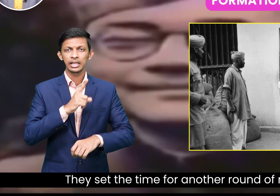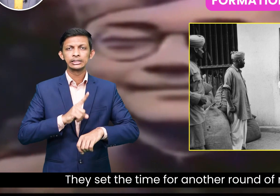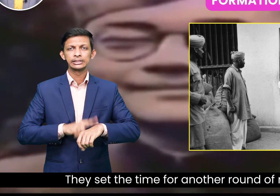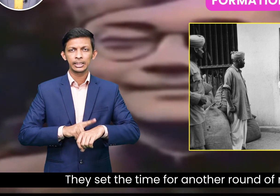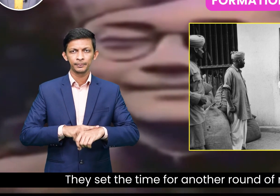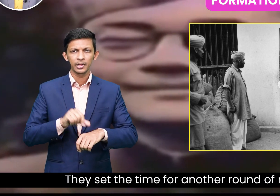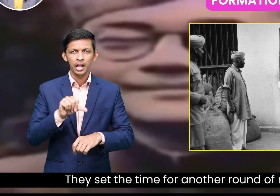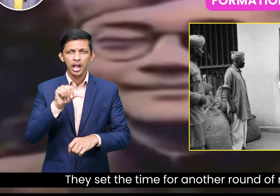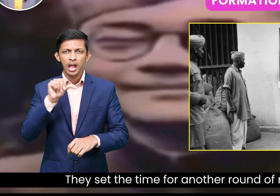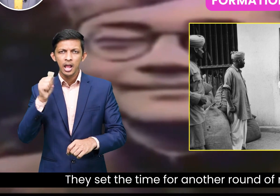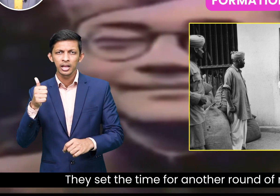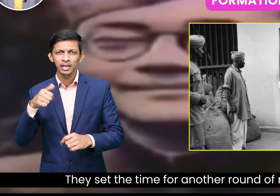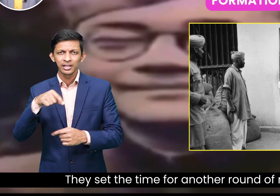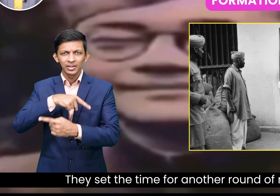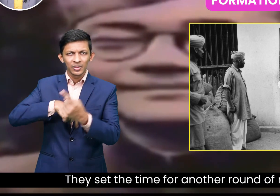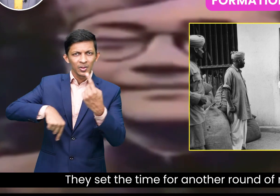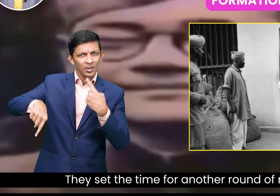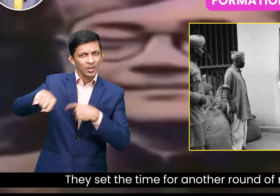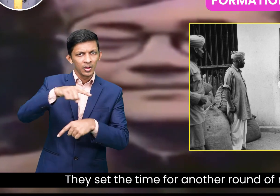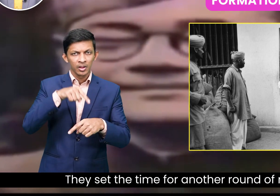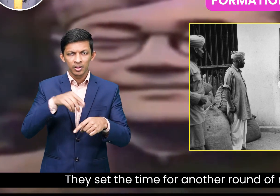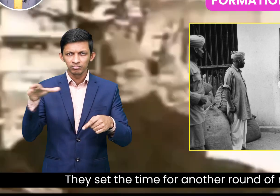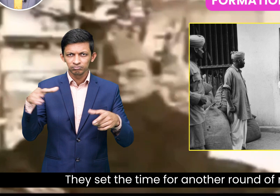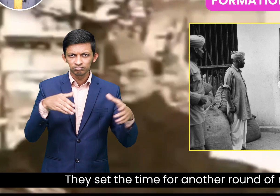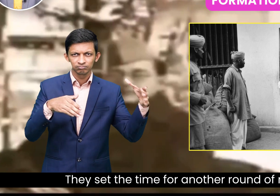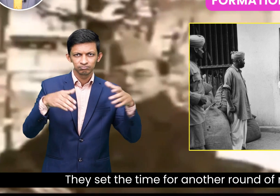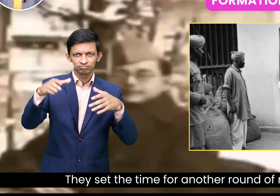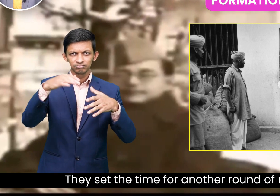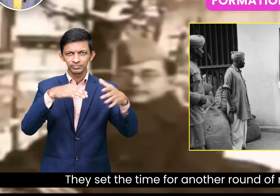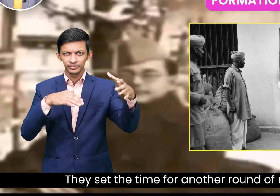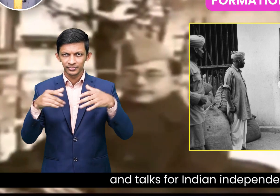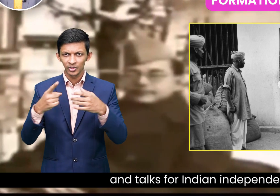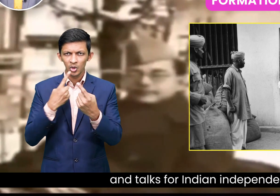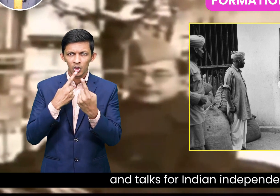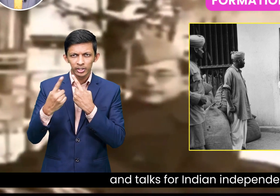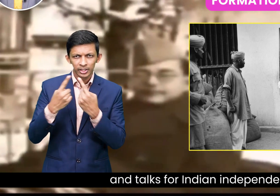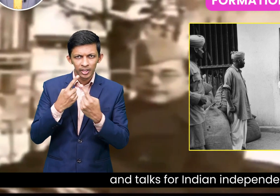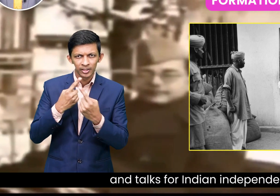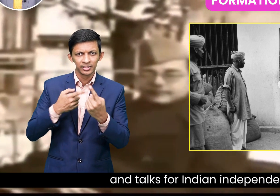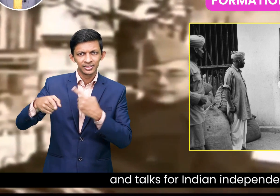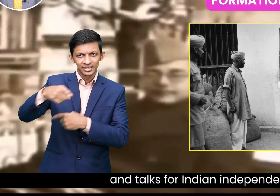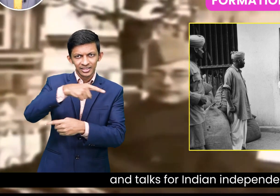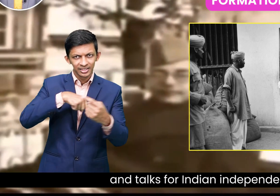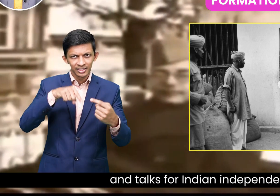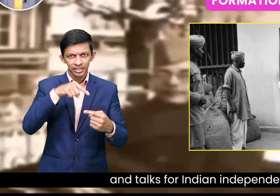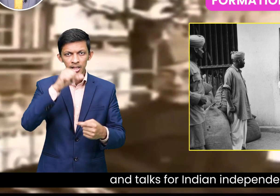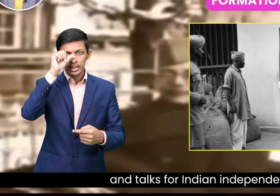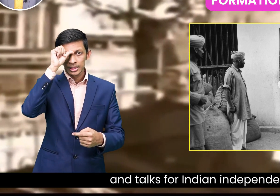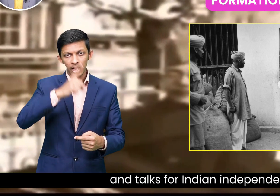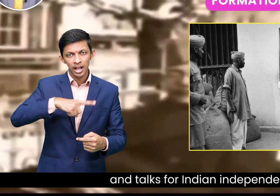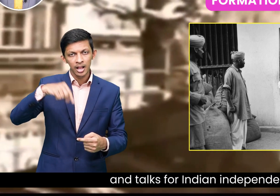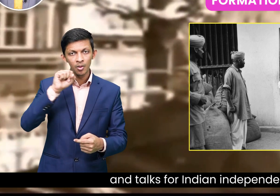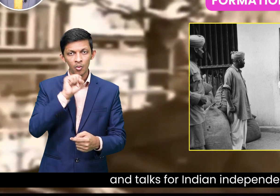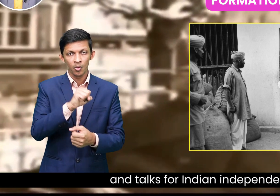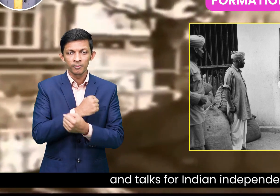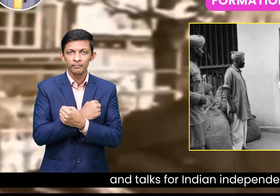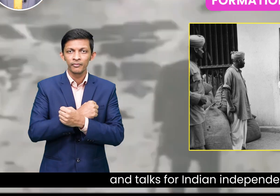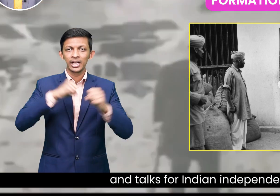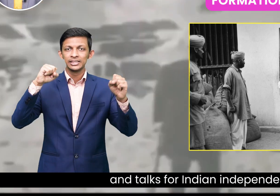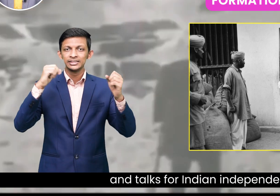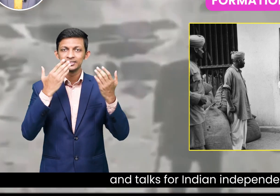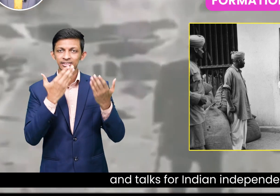They set the time for another round of negotiations and talks for Indian